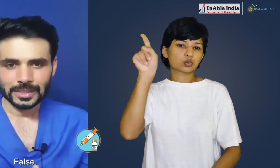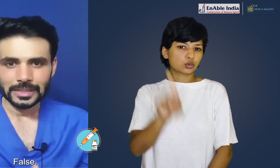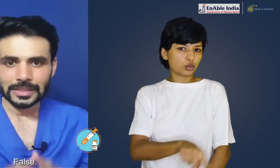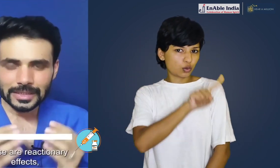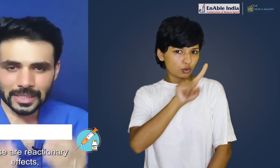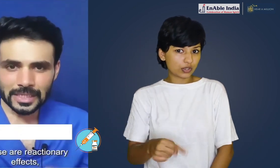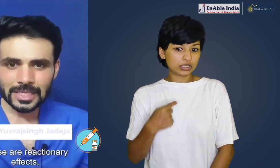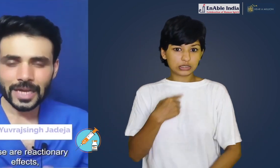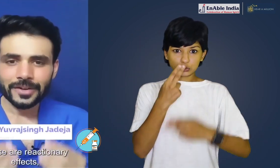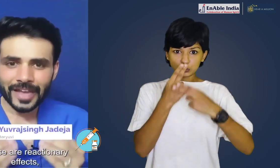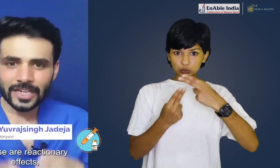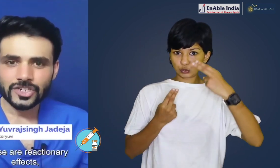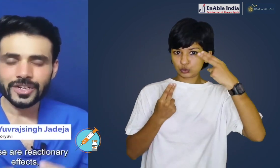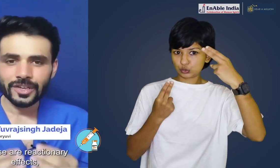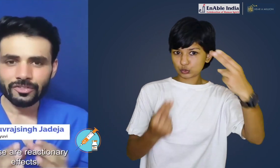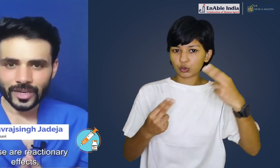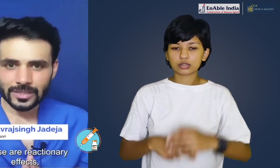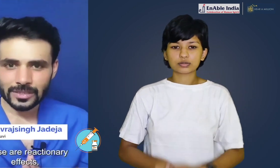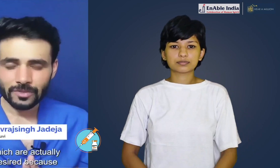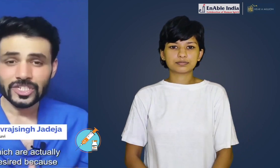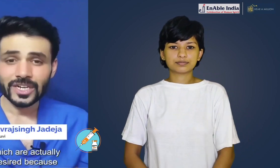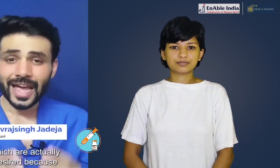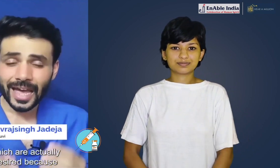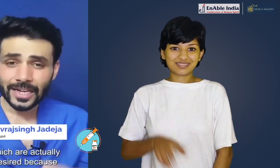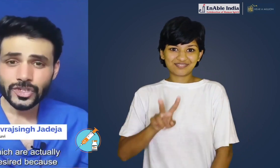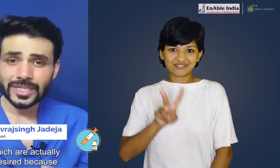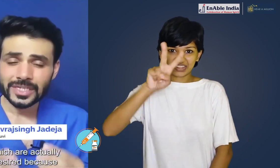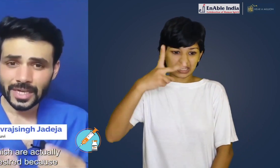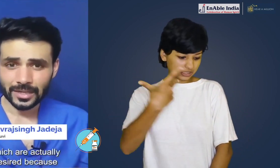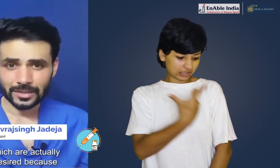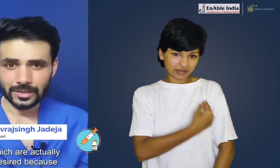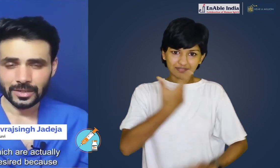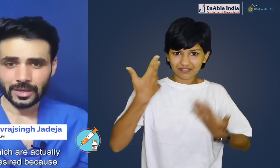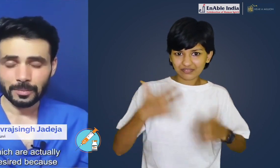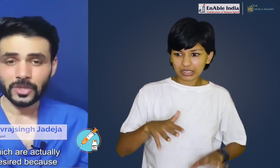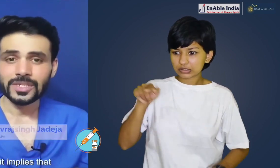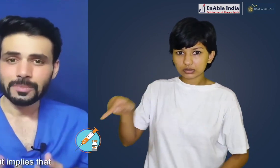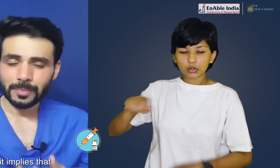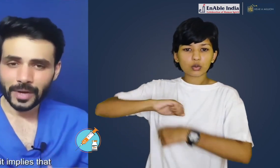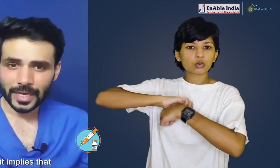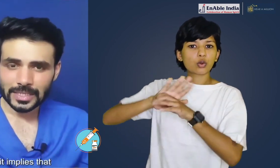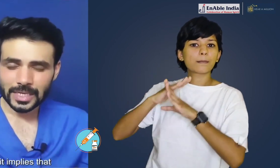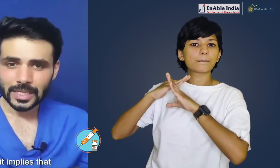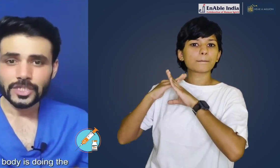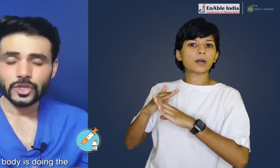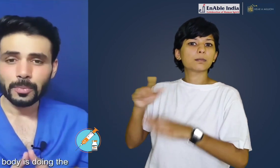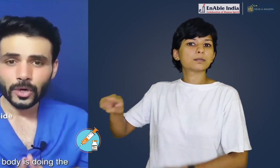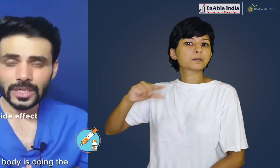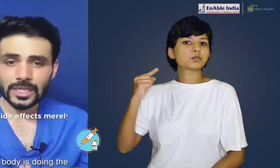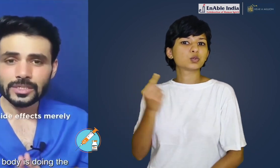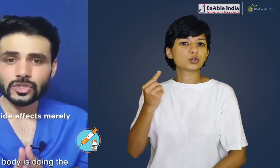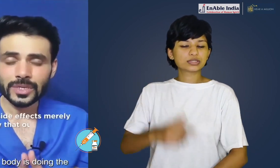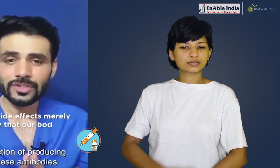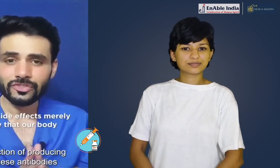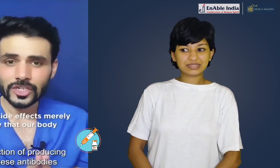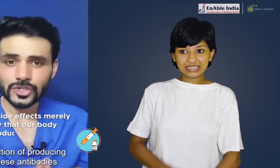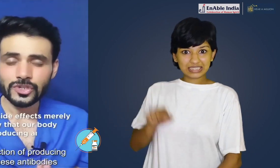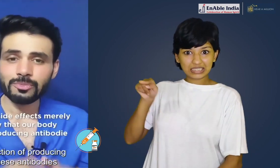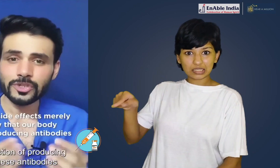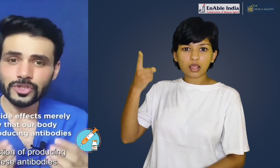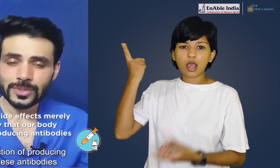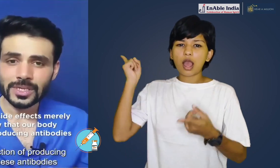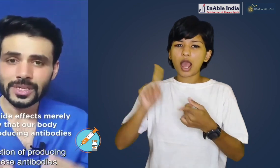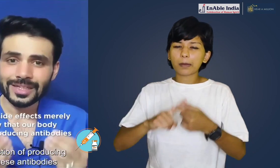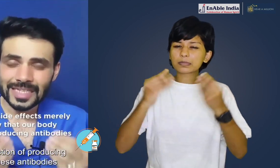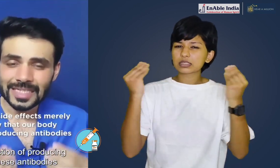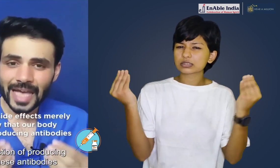False. These are reactionary effects which are actually desired because it implies that your body is doing the function